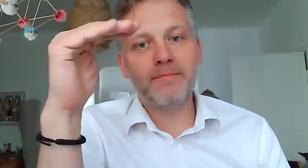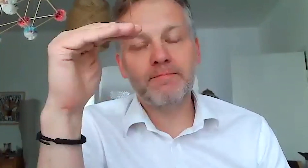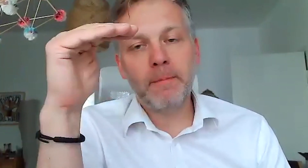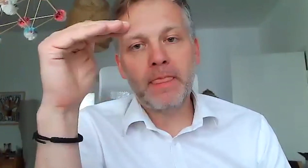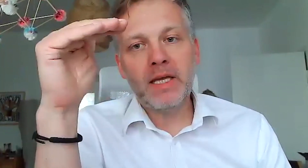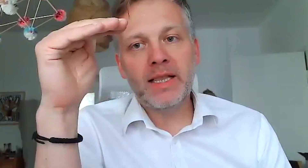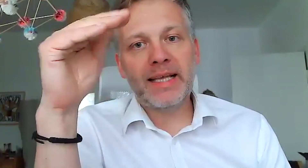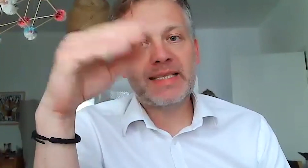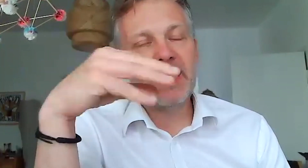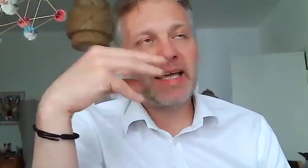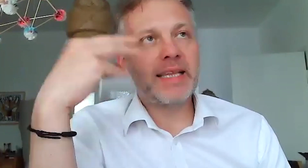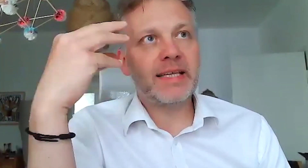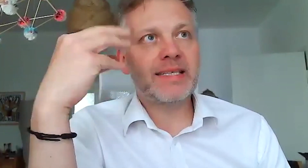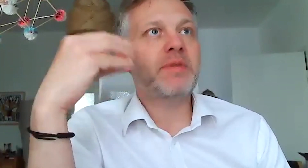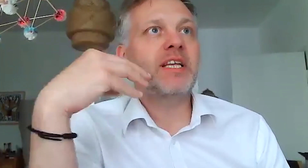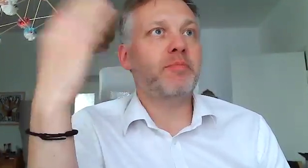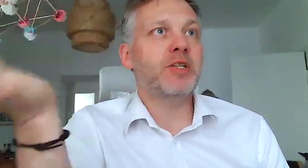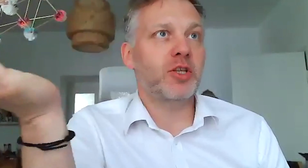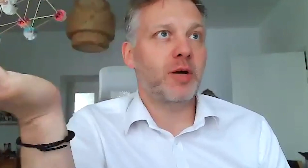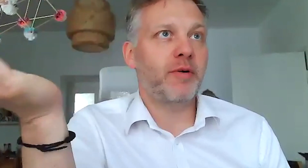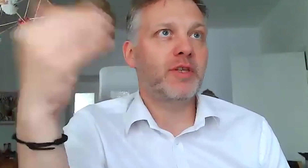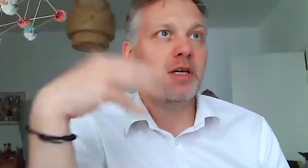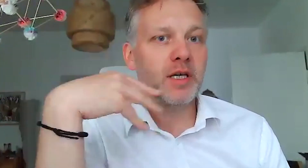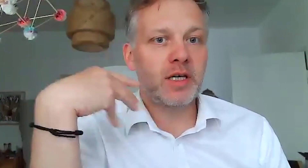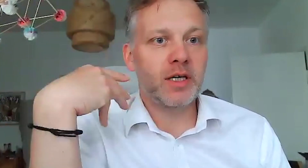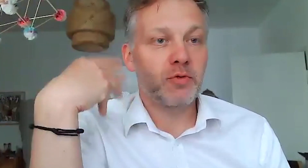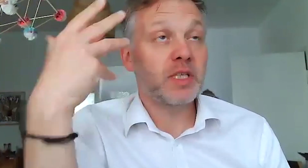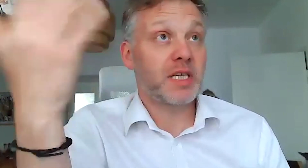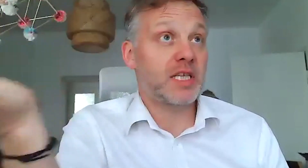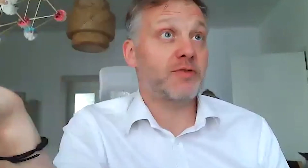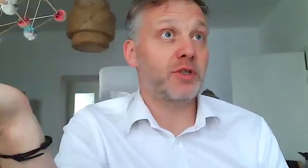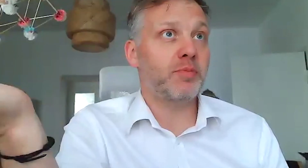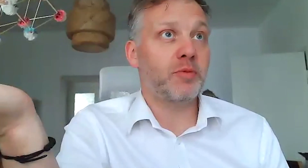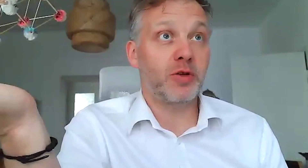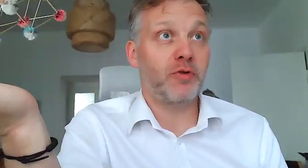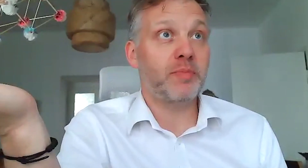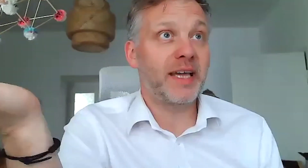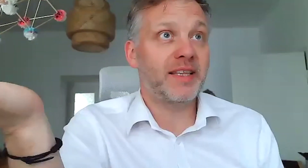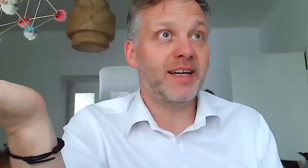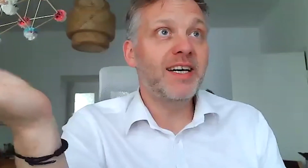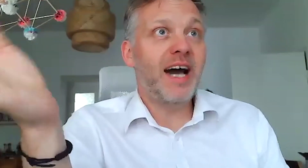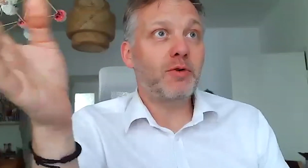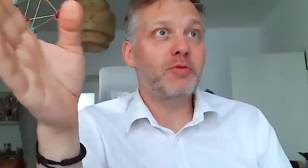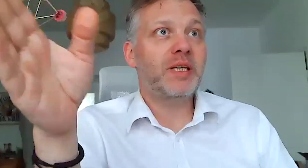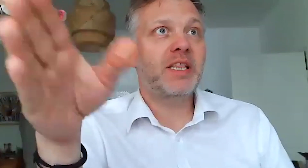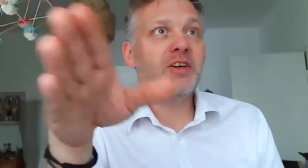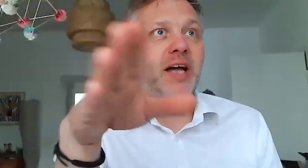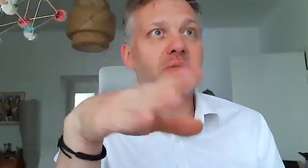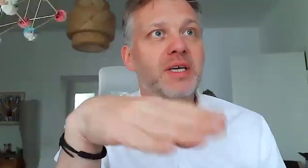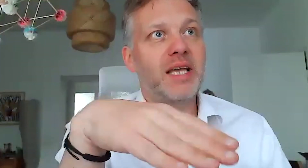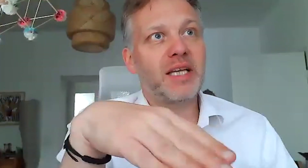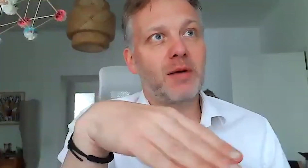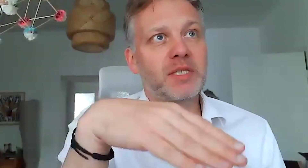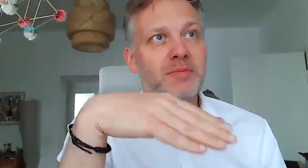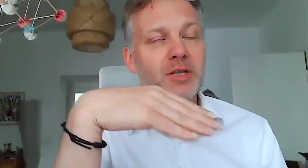of, let's say, as something that builds on top of the really successful deployment of open data. I want to be clear,